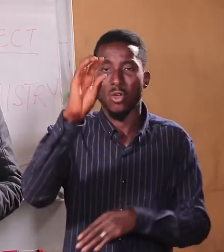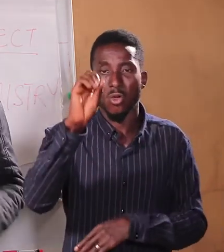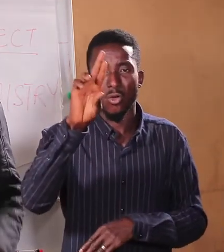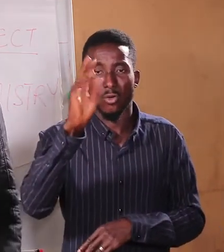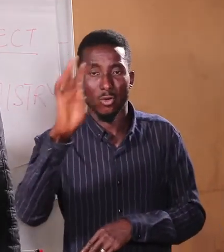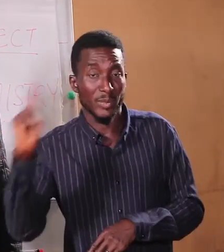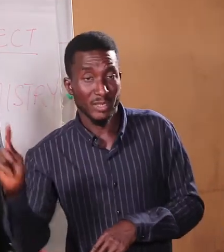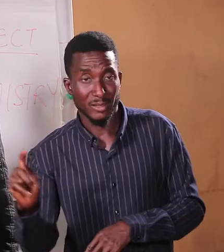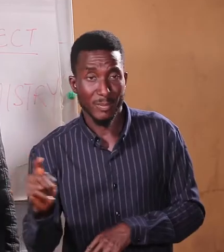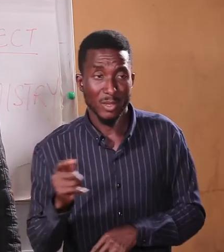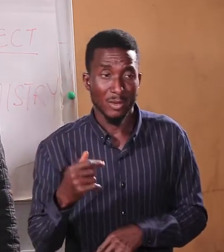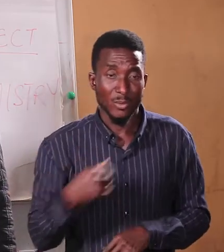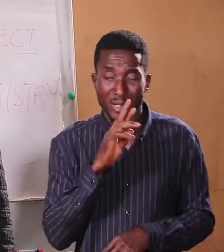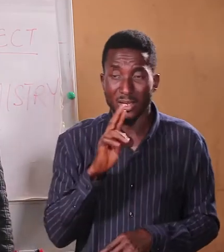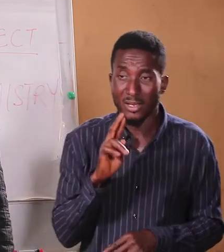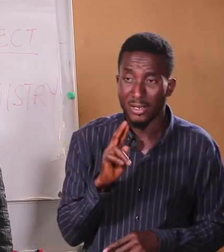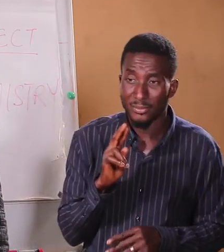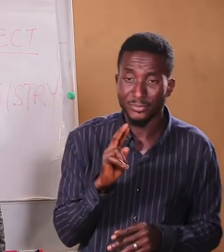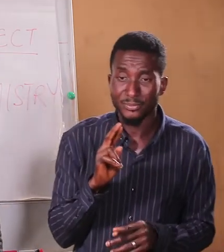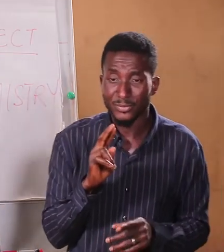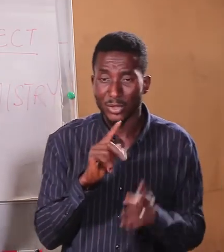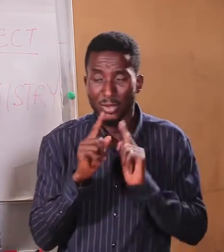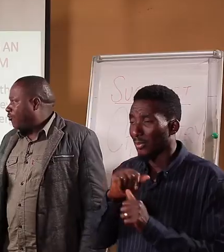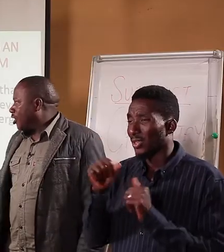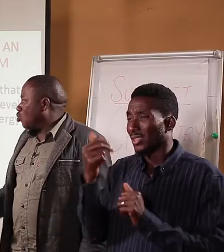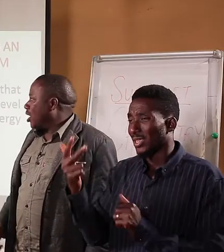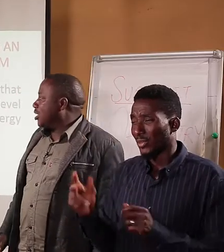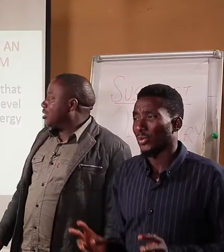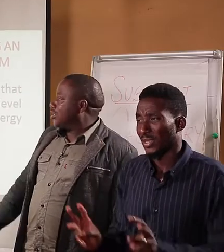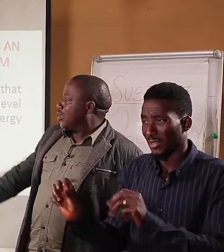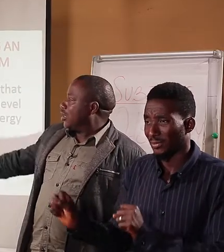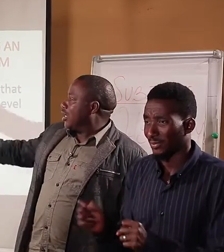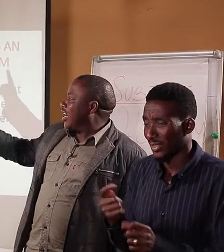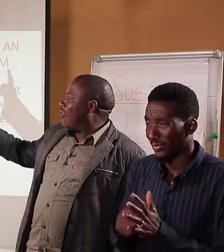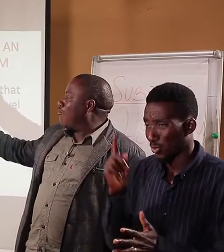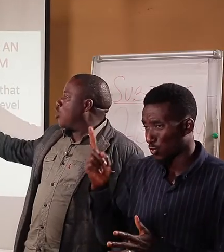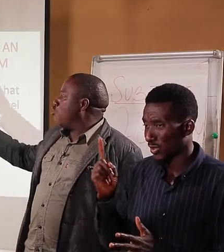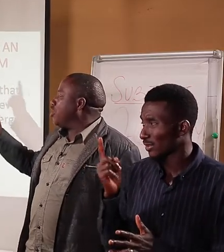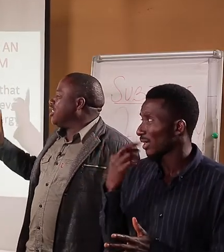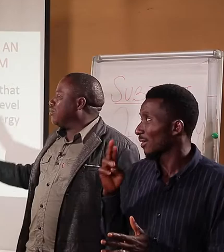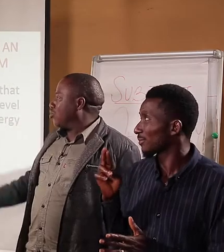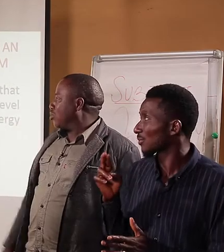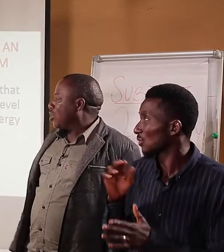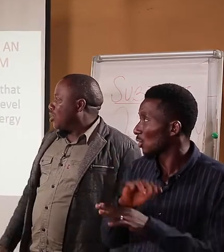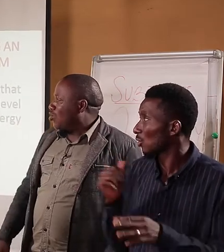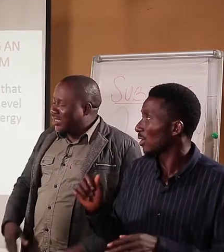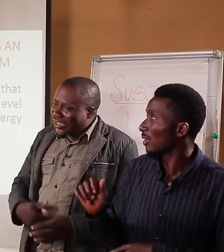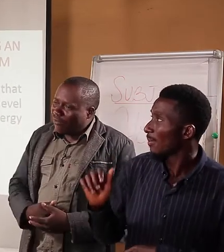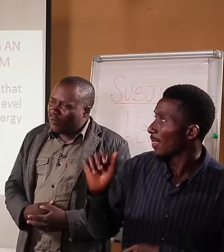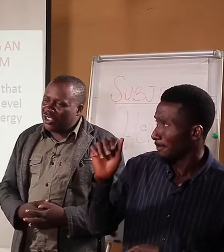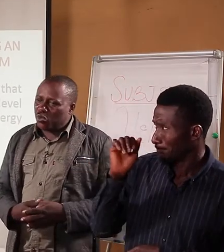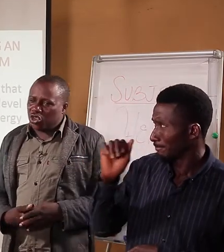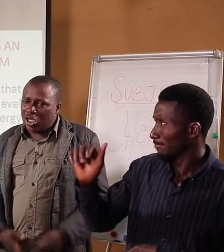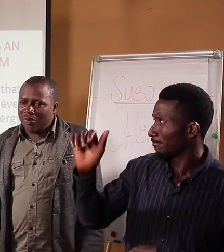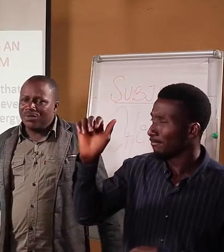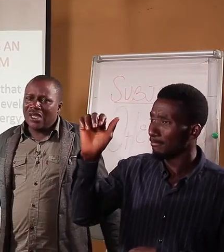being guided by 3 major principles or rules. The first one is the Aufbau principle. What is